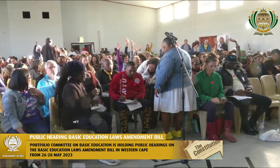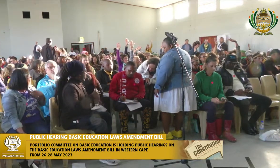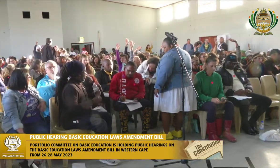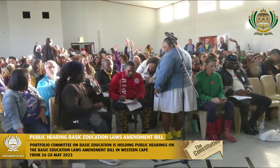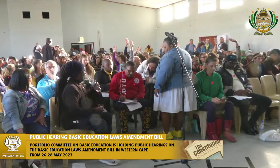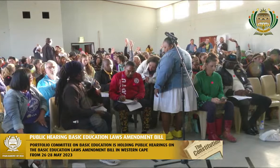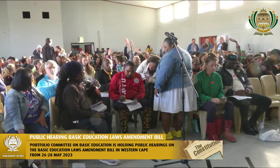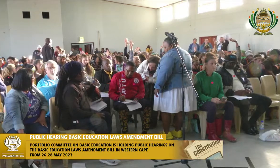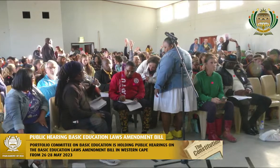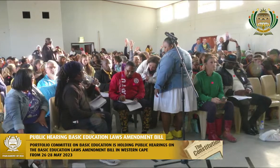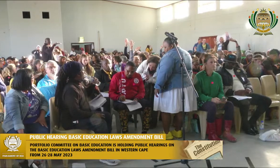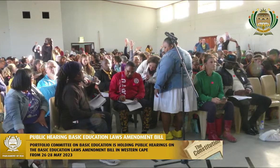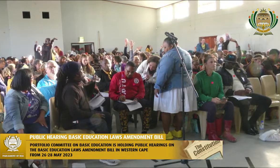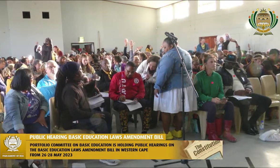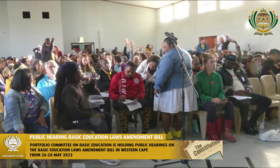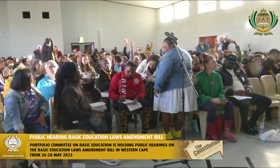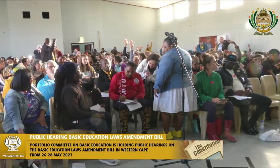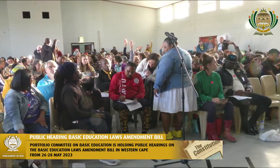How many chairs are we having?